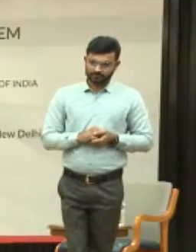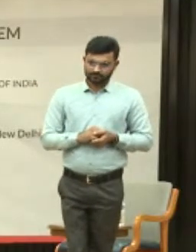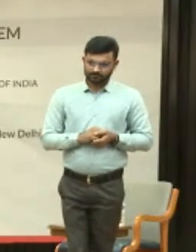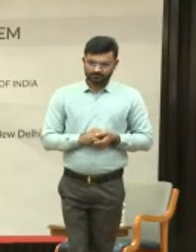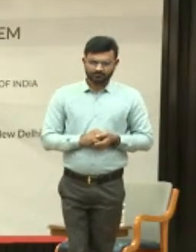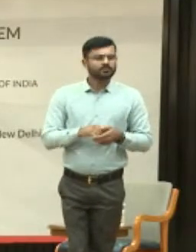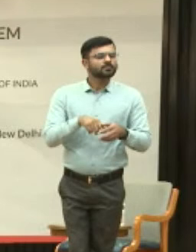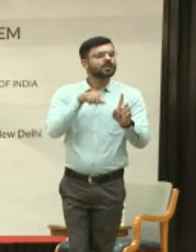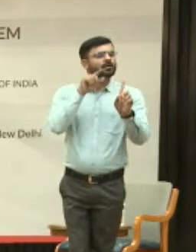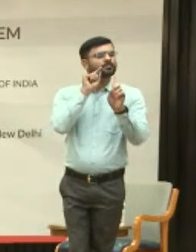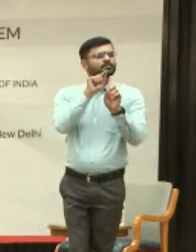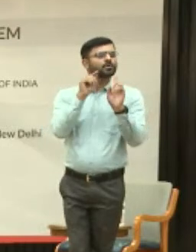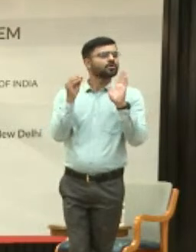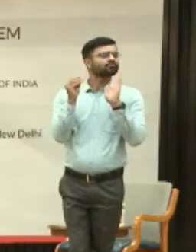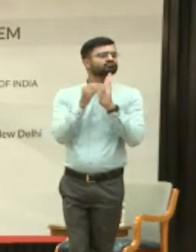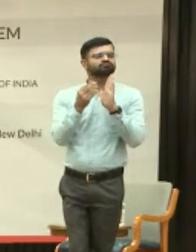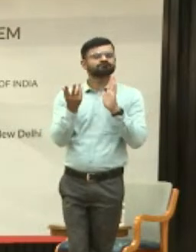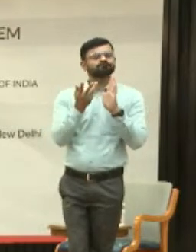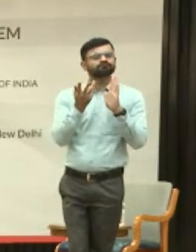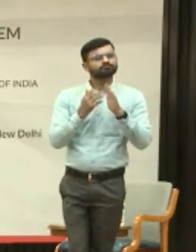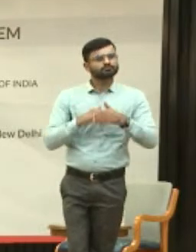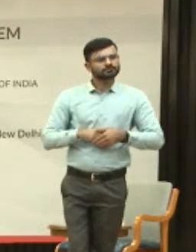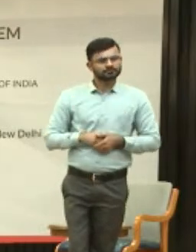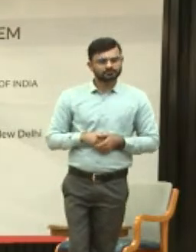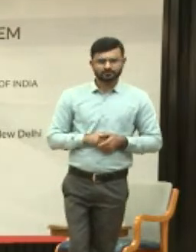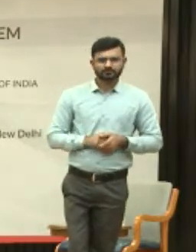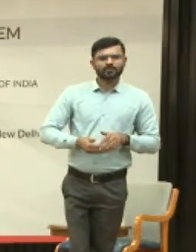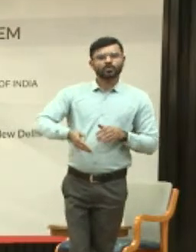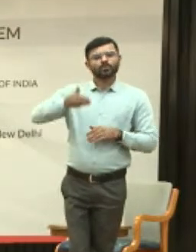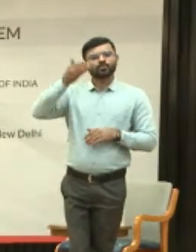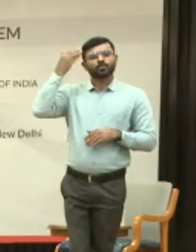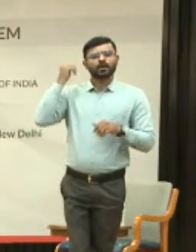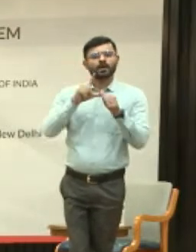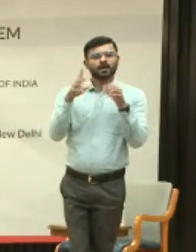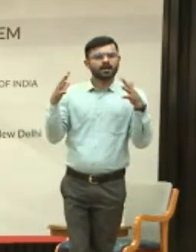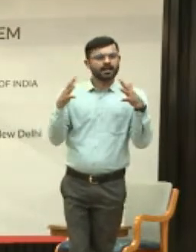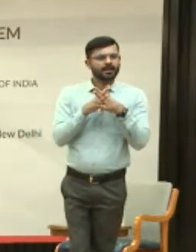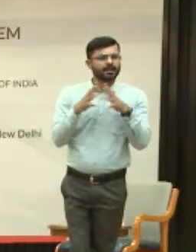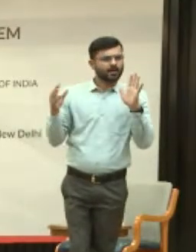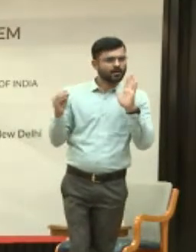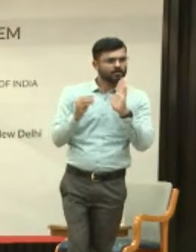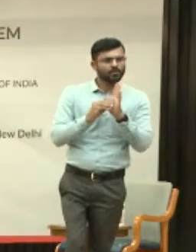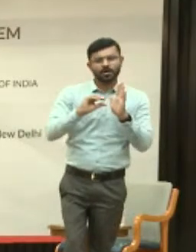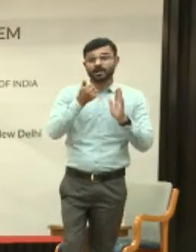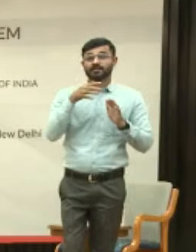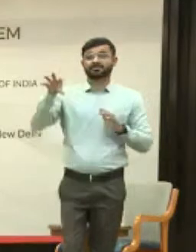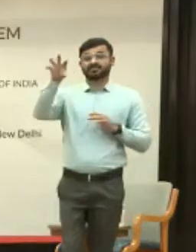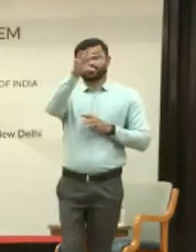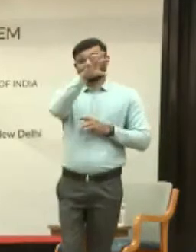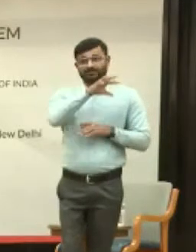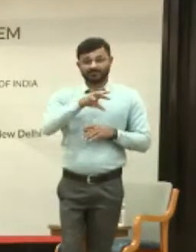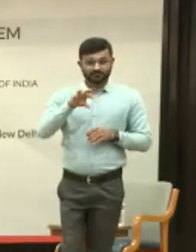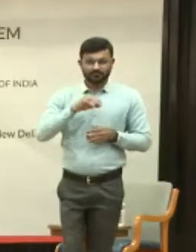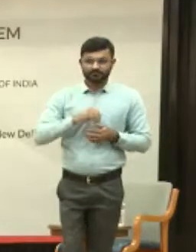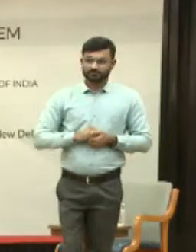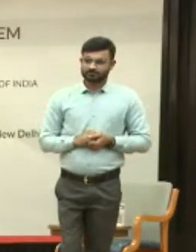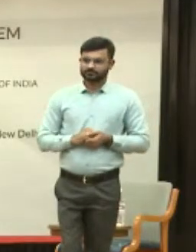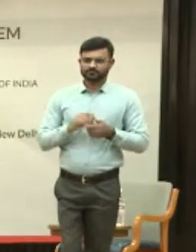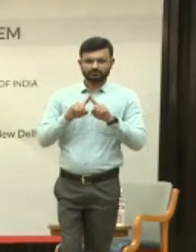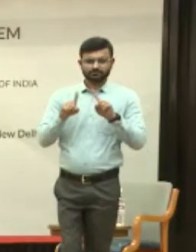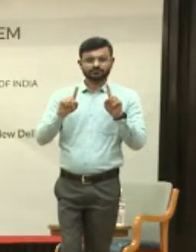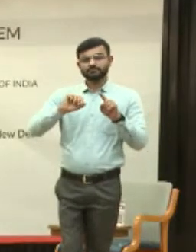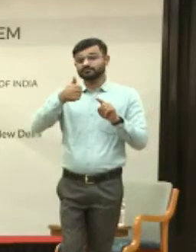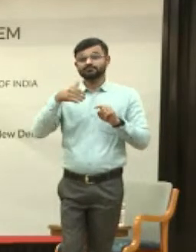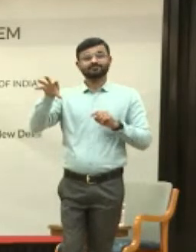The point I'm making is, old laws exist in other countries. But in